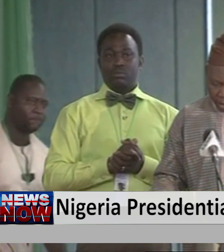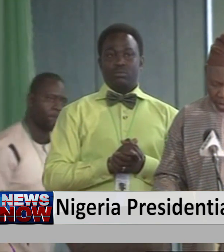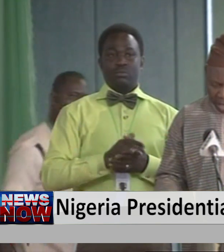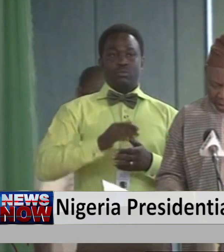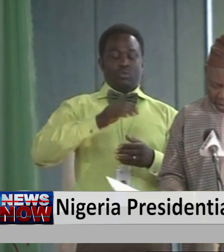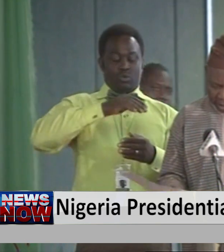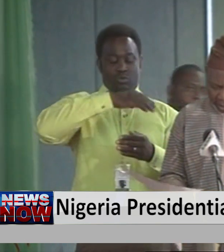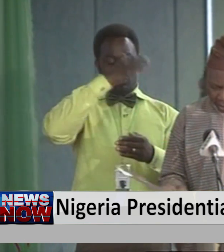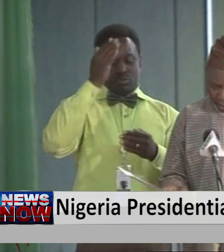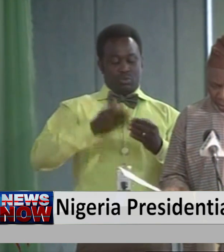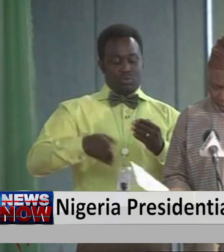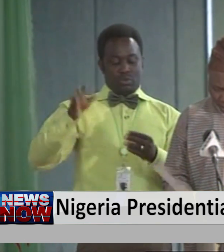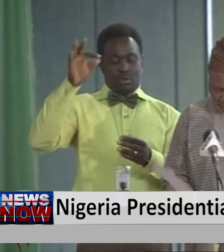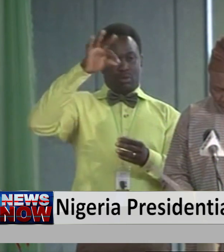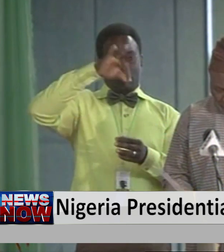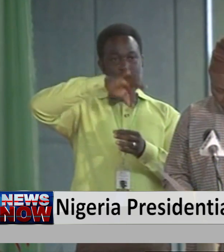Total votes cast,